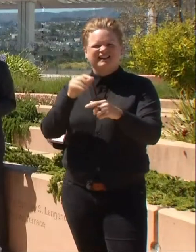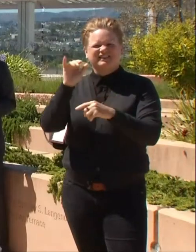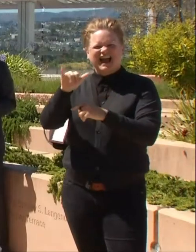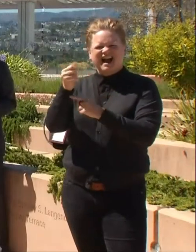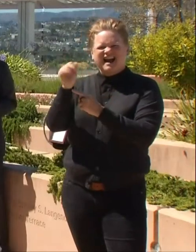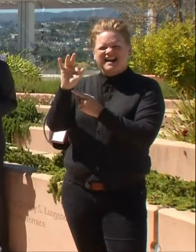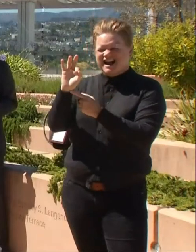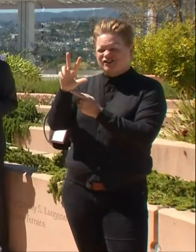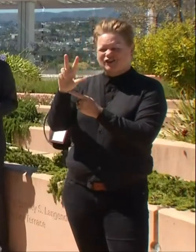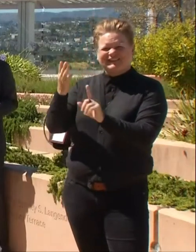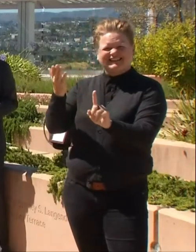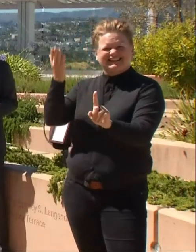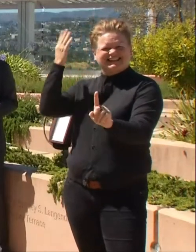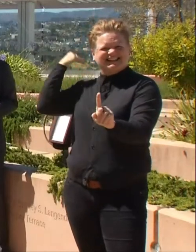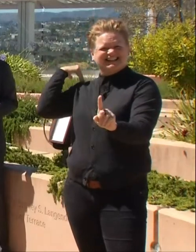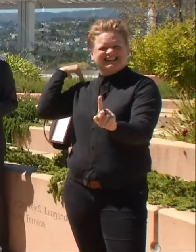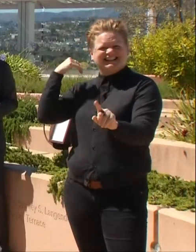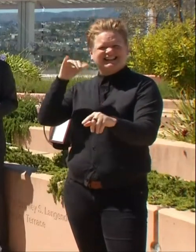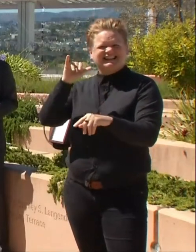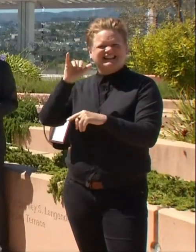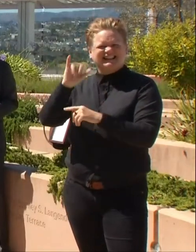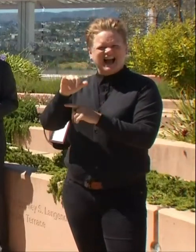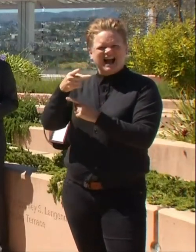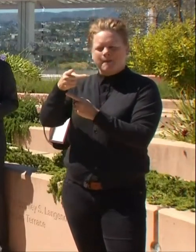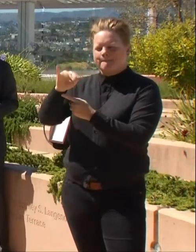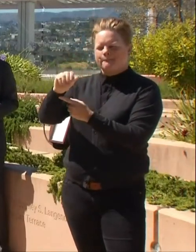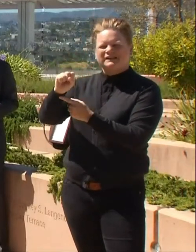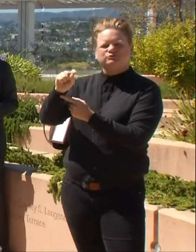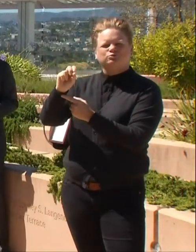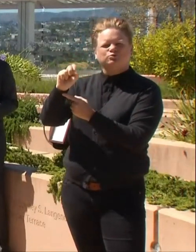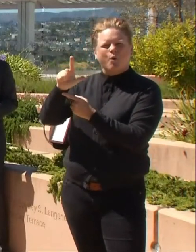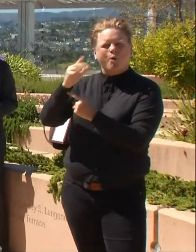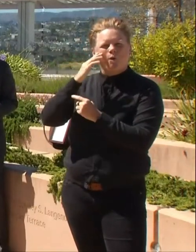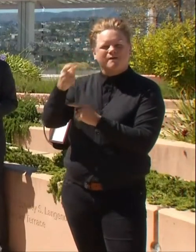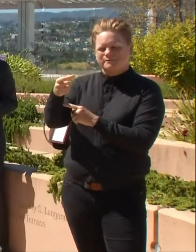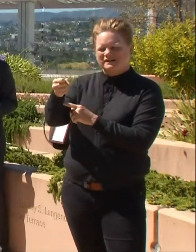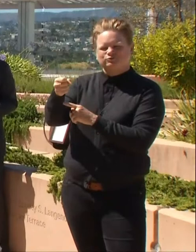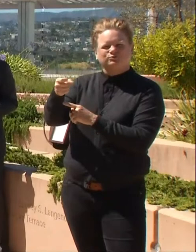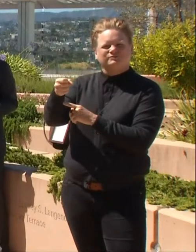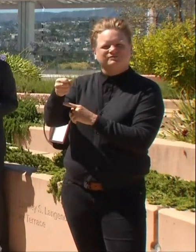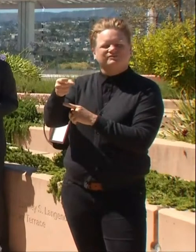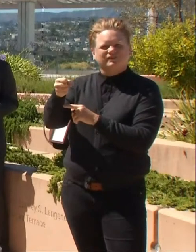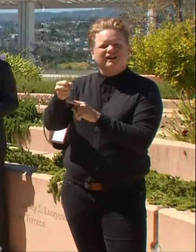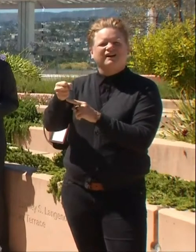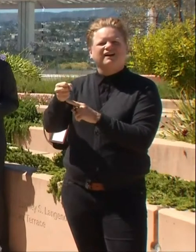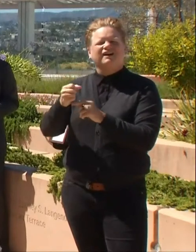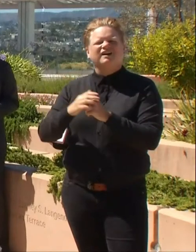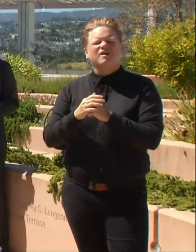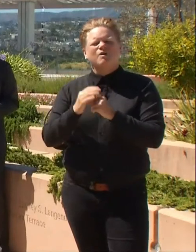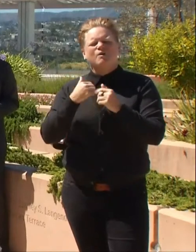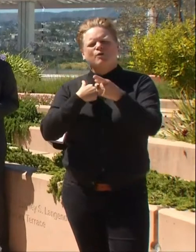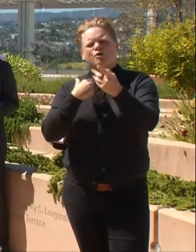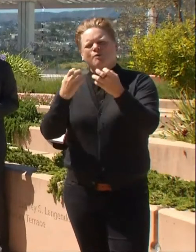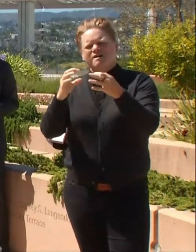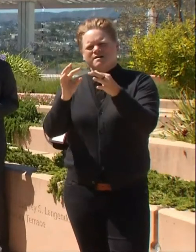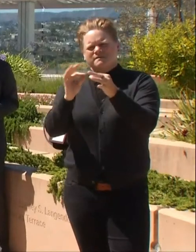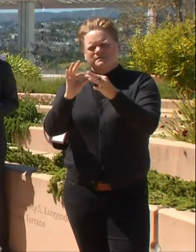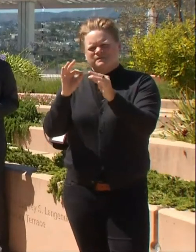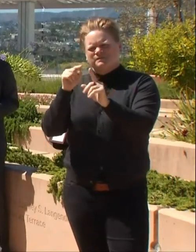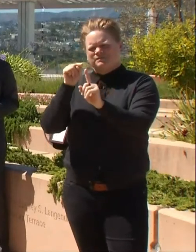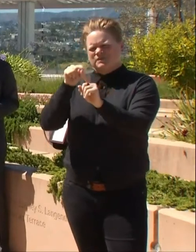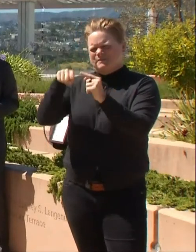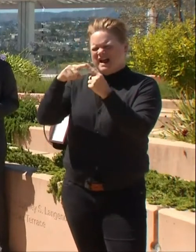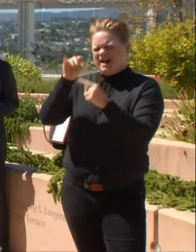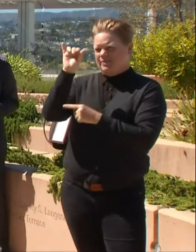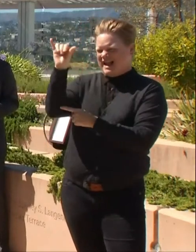decision actually is a really broad one. I'm going to talk for a minute about this specific judge and this decision that was